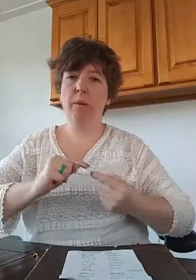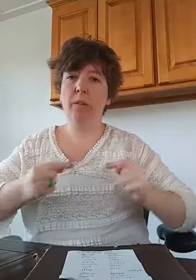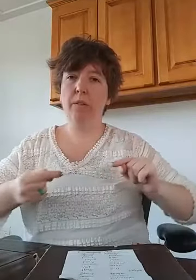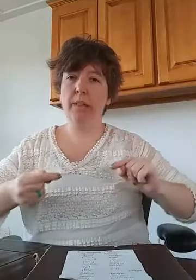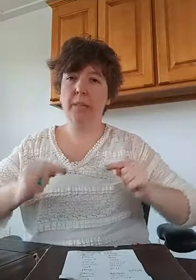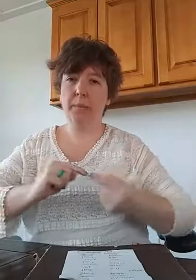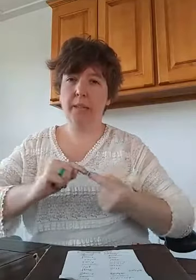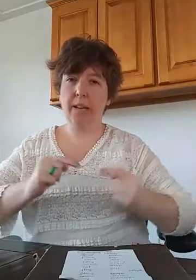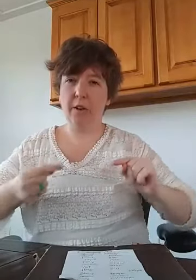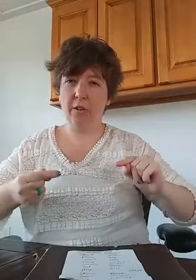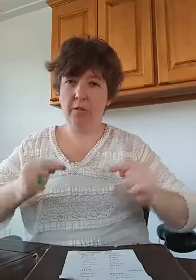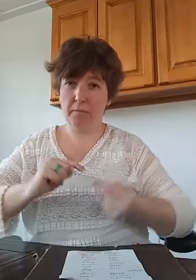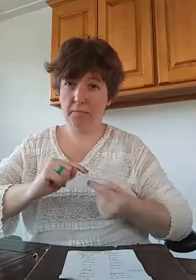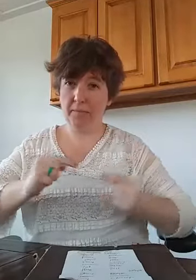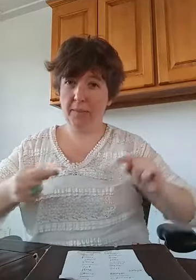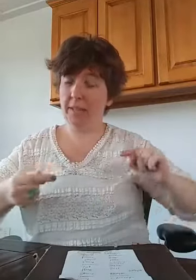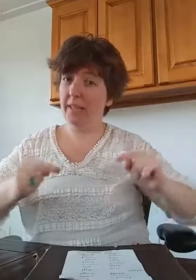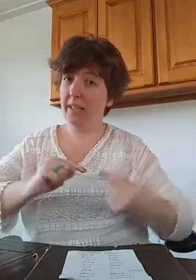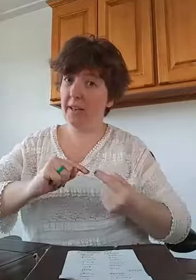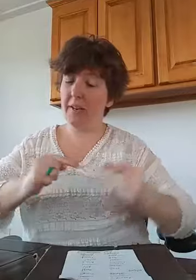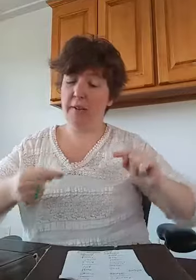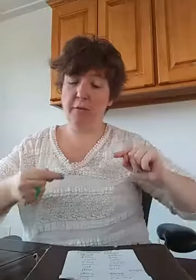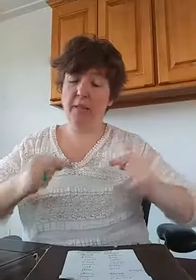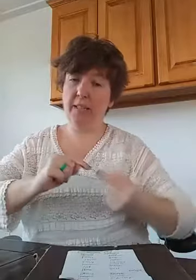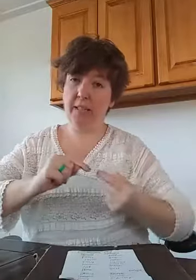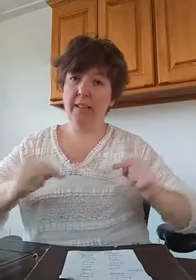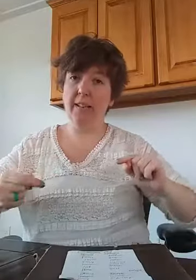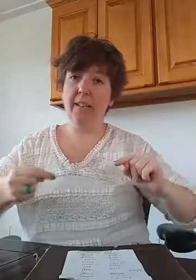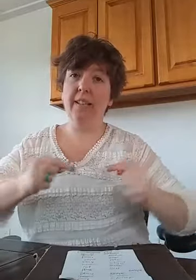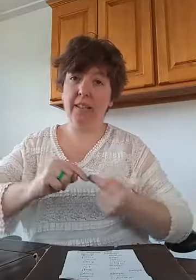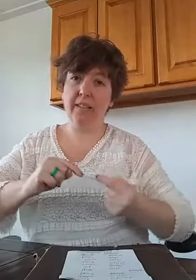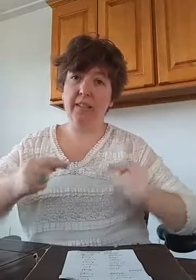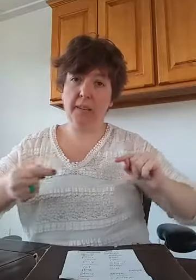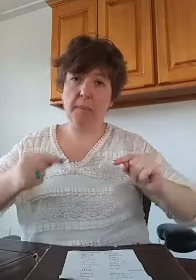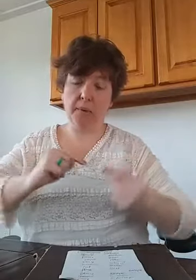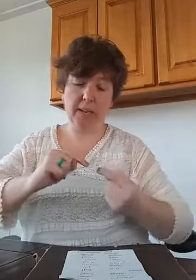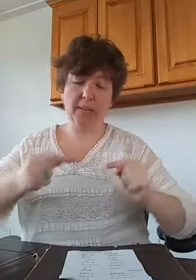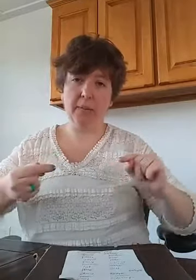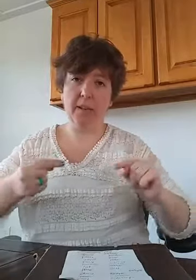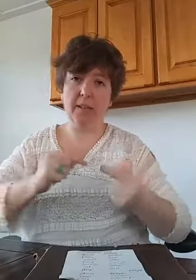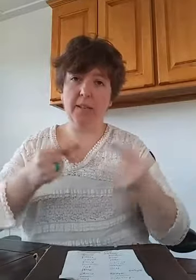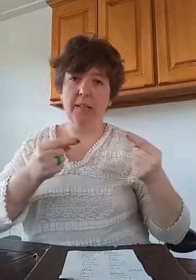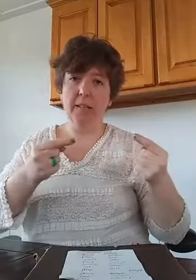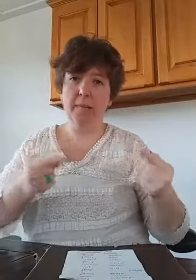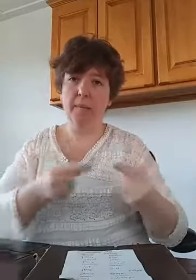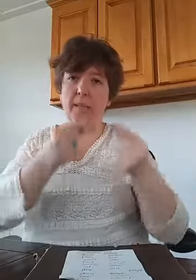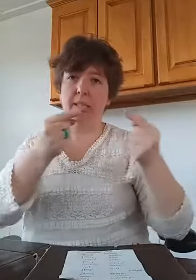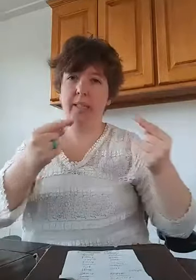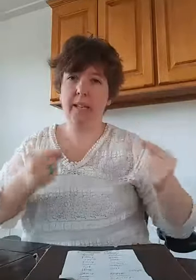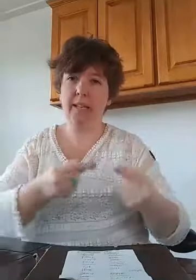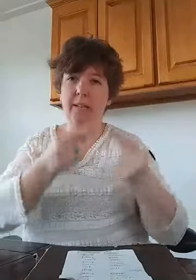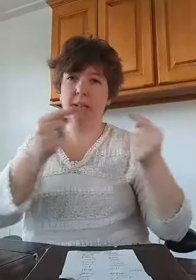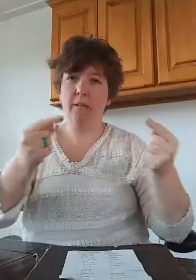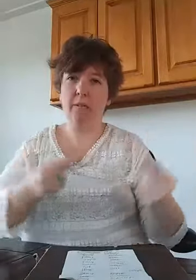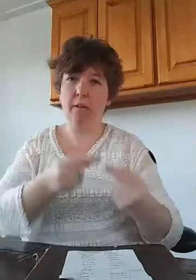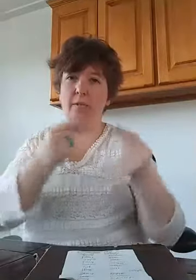we learned that this was kind of hurt. And sin, if we sin, it's going to end up hurting us, right? But it's like a cycle, over and